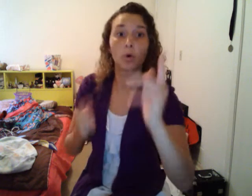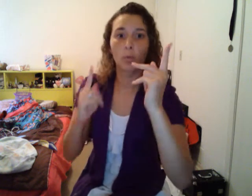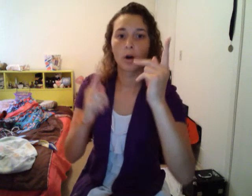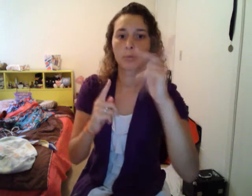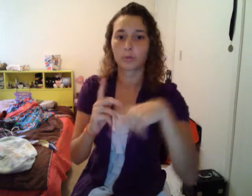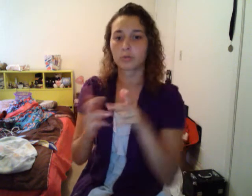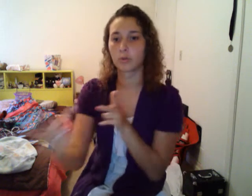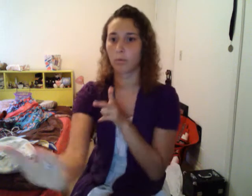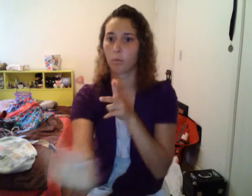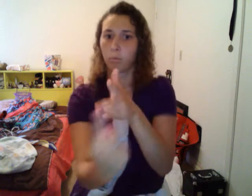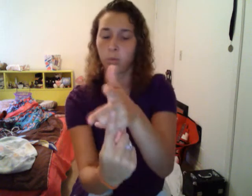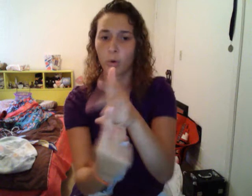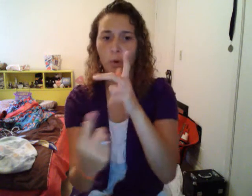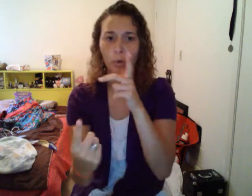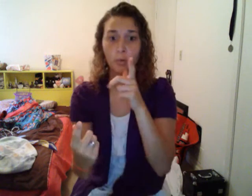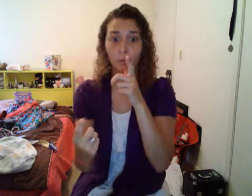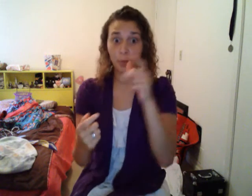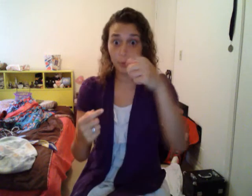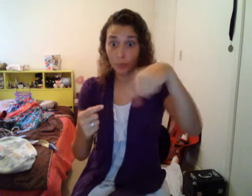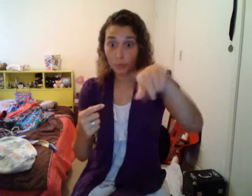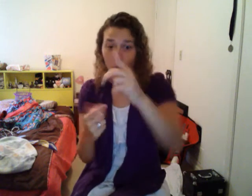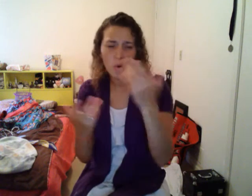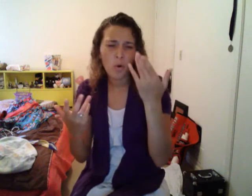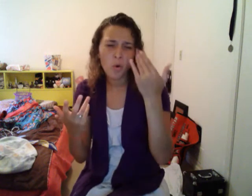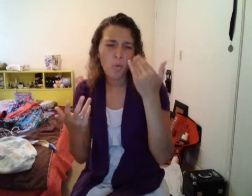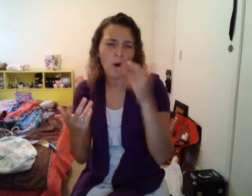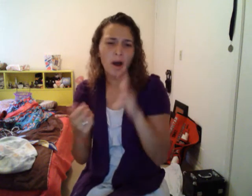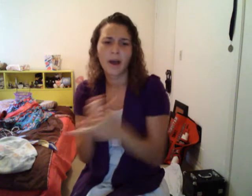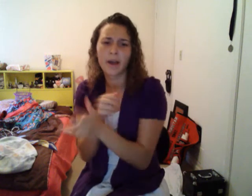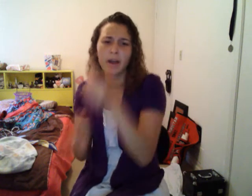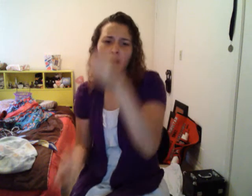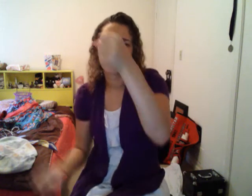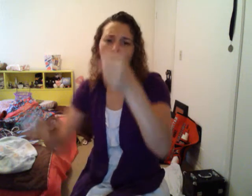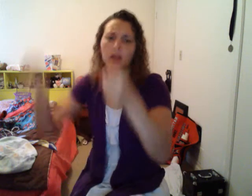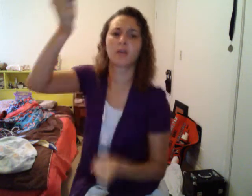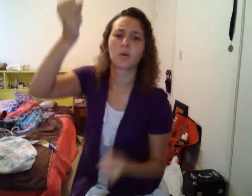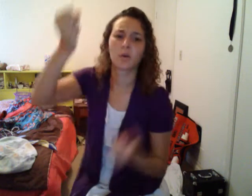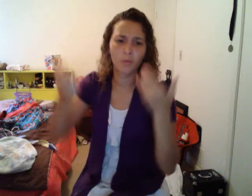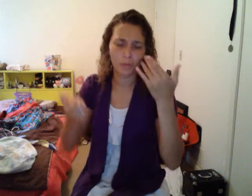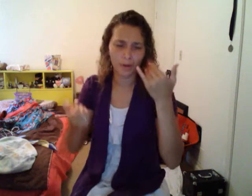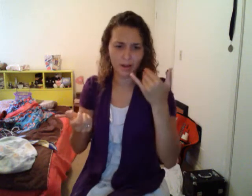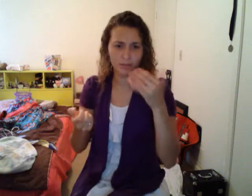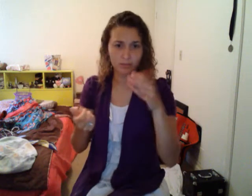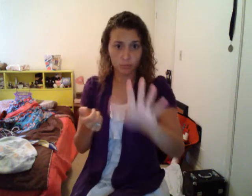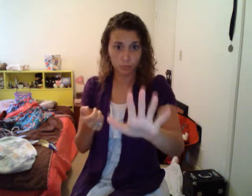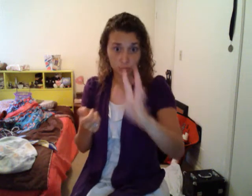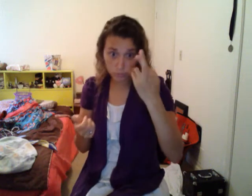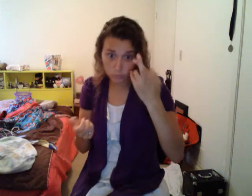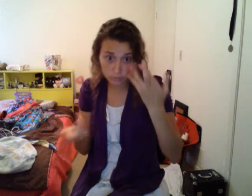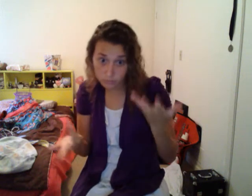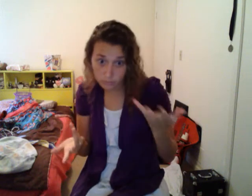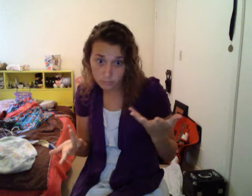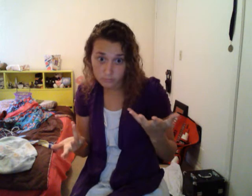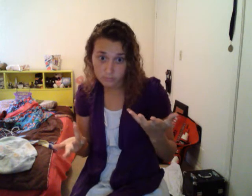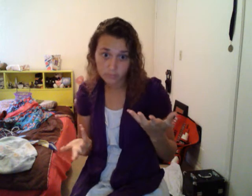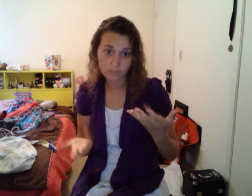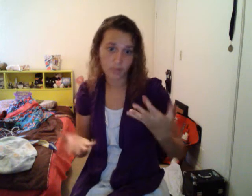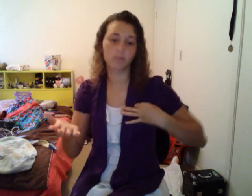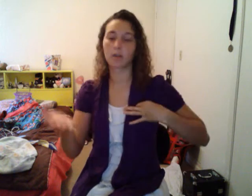go onto the side track. Why would you do it? What would be your reason? Who's willing to volunteer a